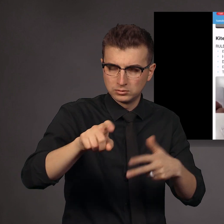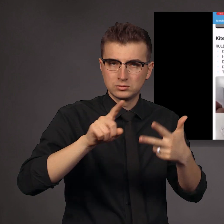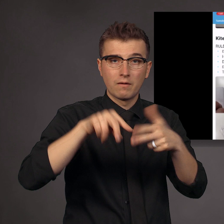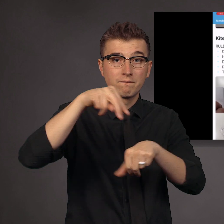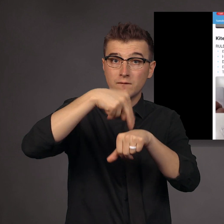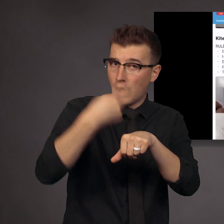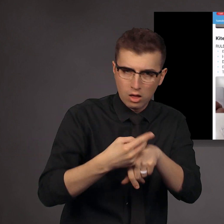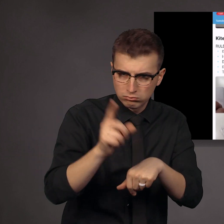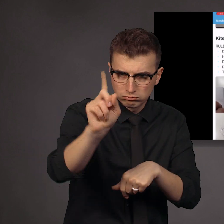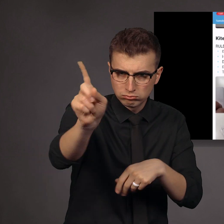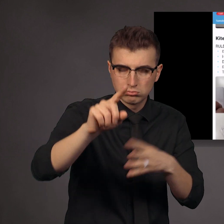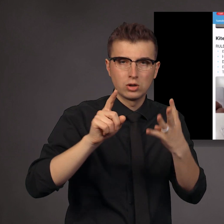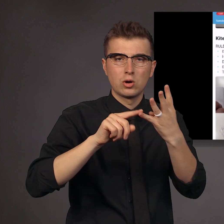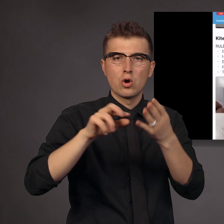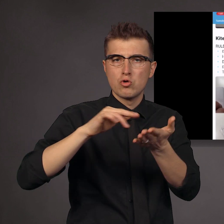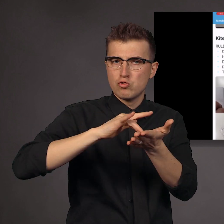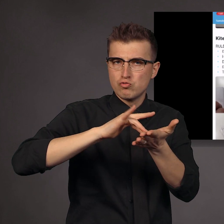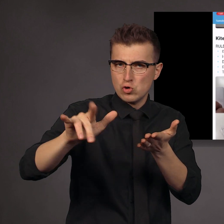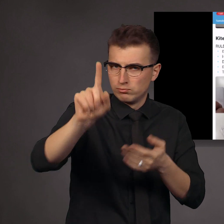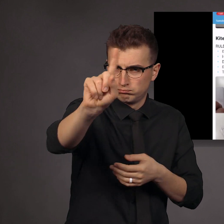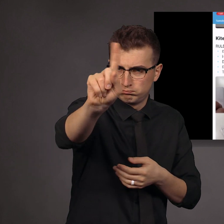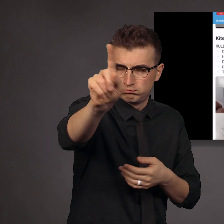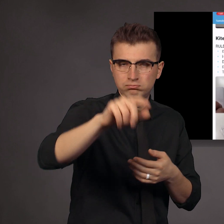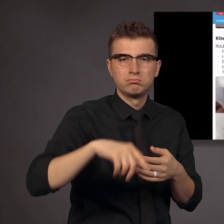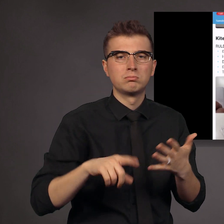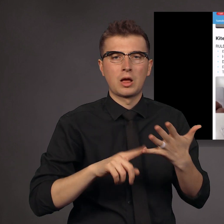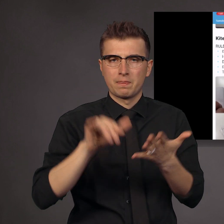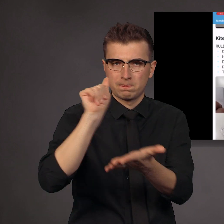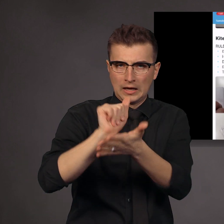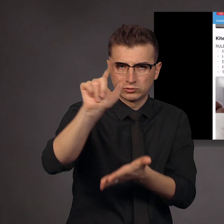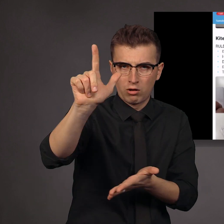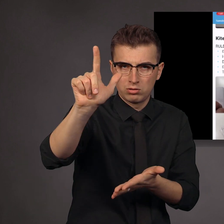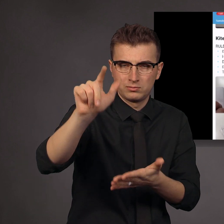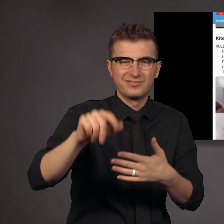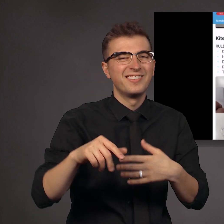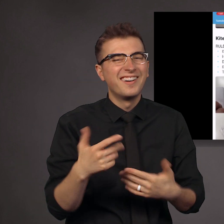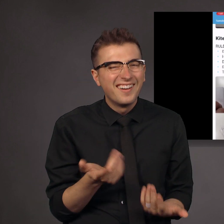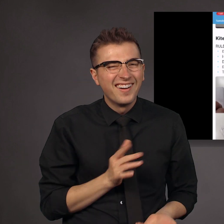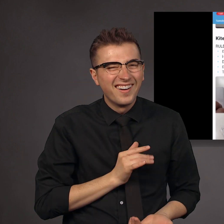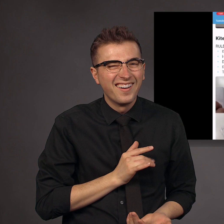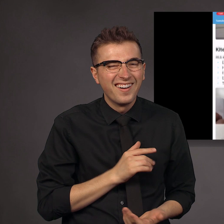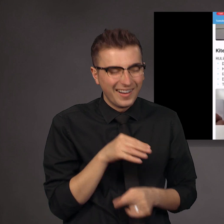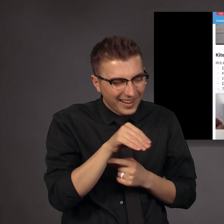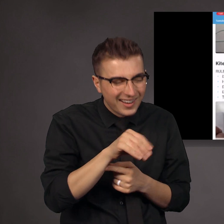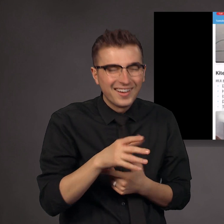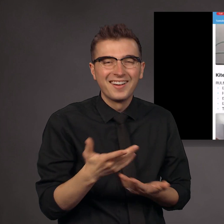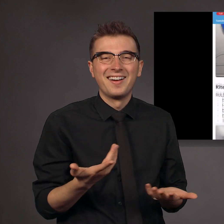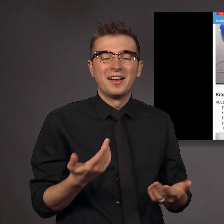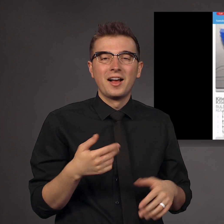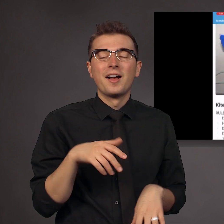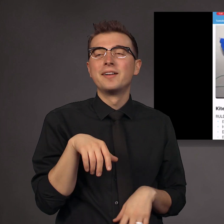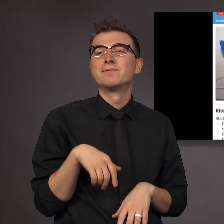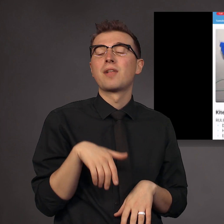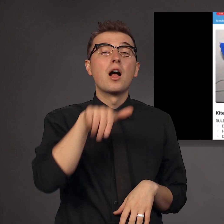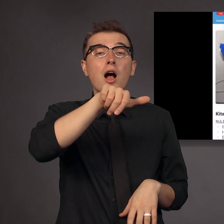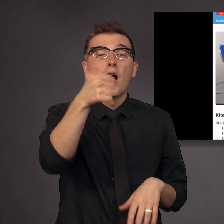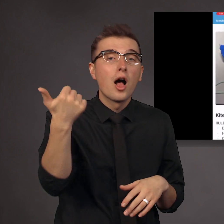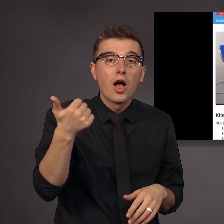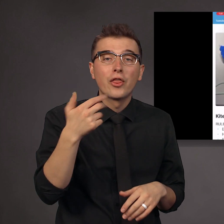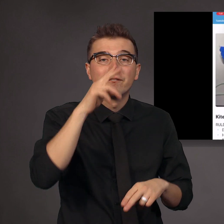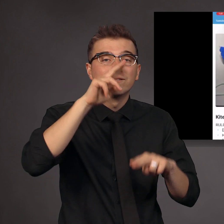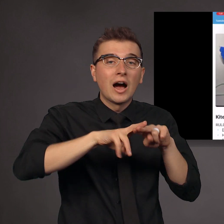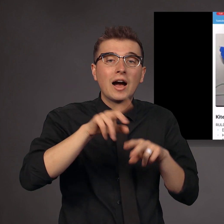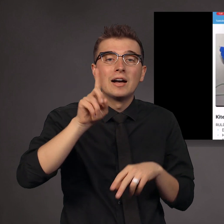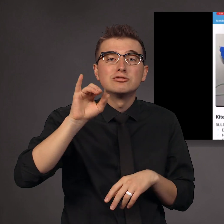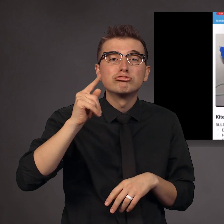be rude. The end. So many cool things you can do with a digital journal. The other fun thing about a digital journal is